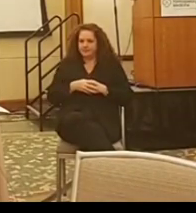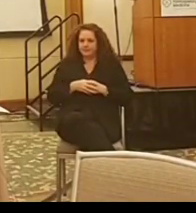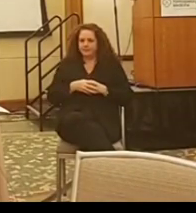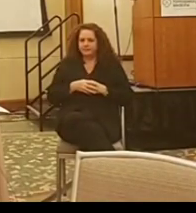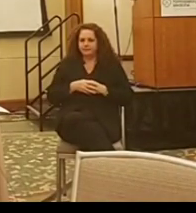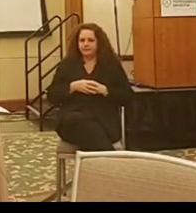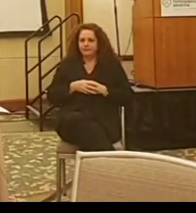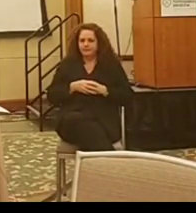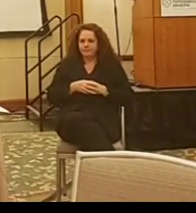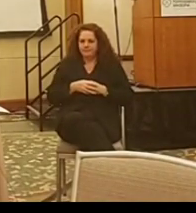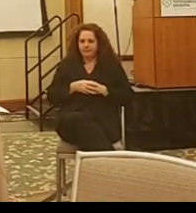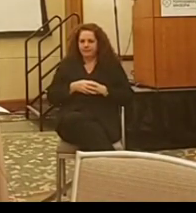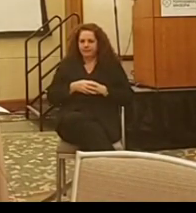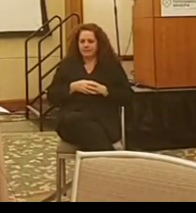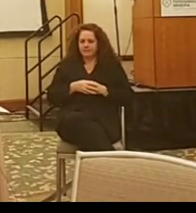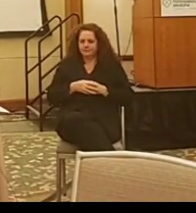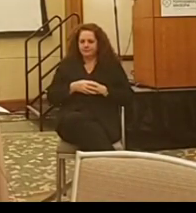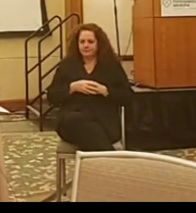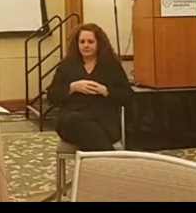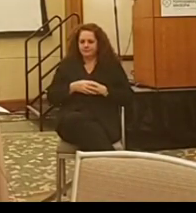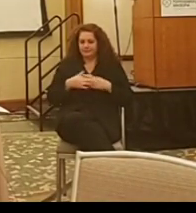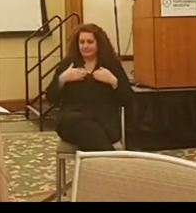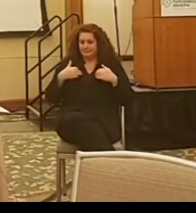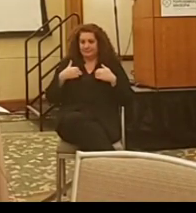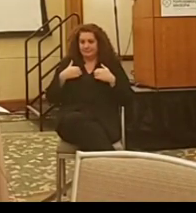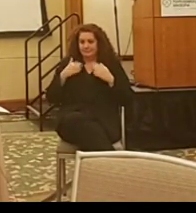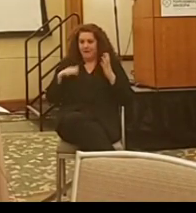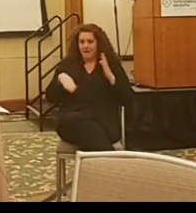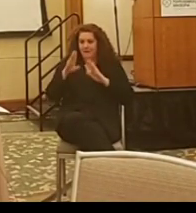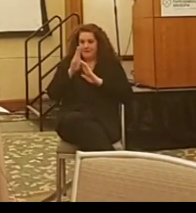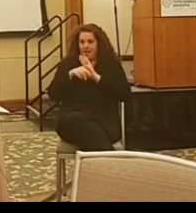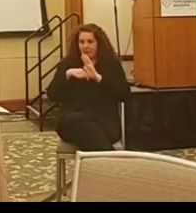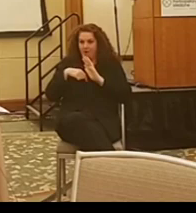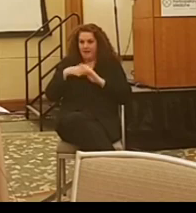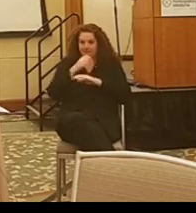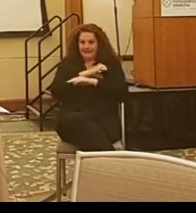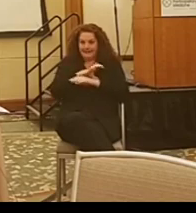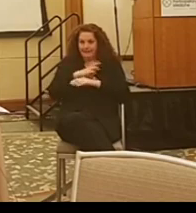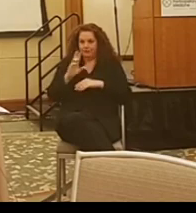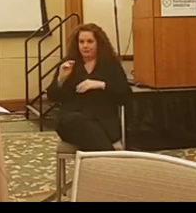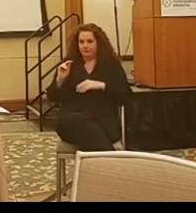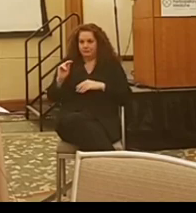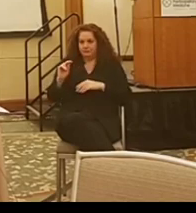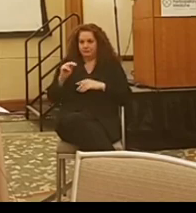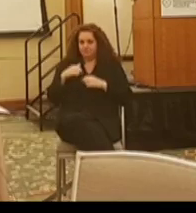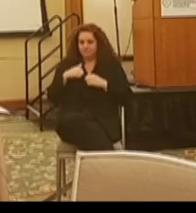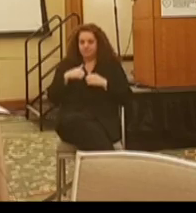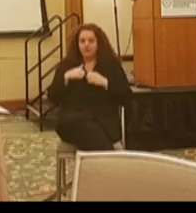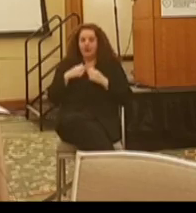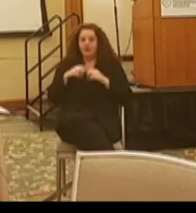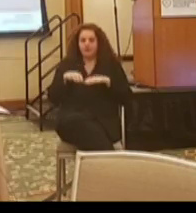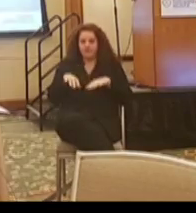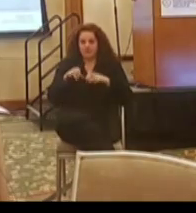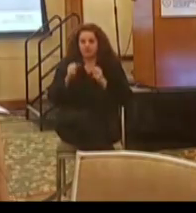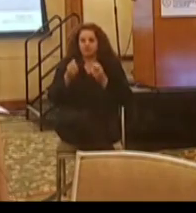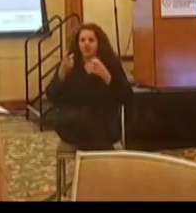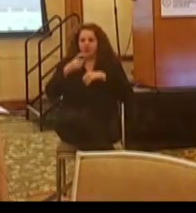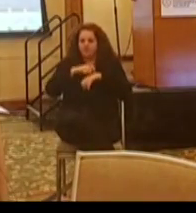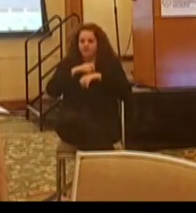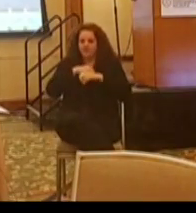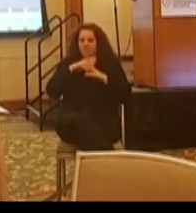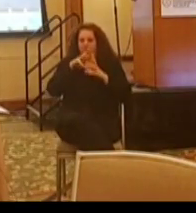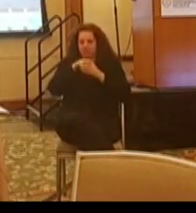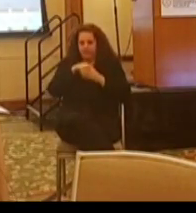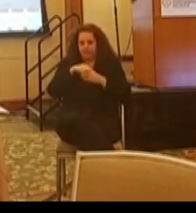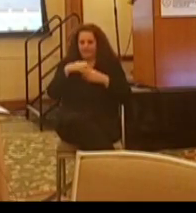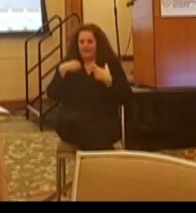do with a background as a clinician. I have spent a lot of time in healthcare facilities,